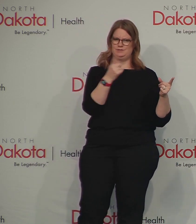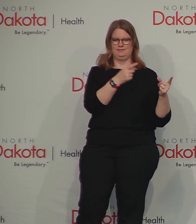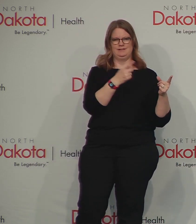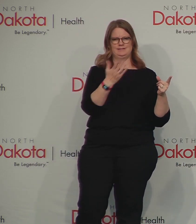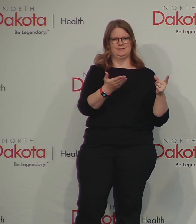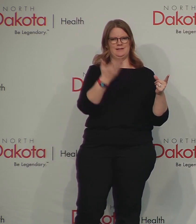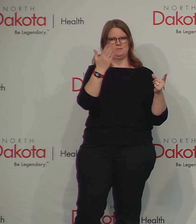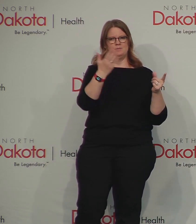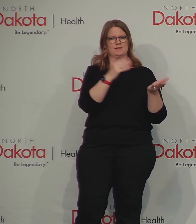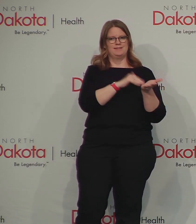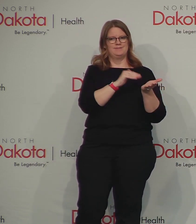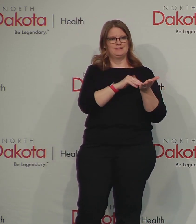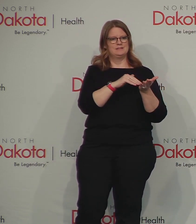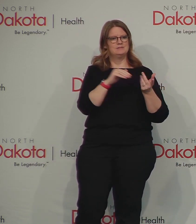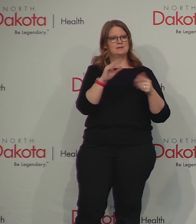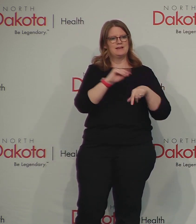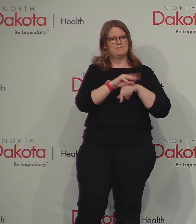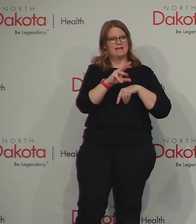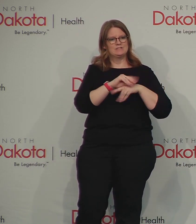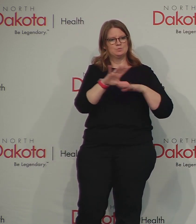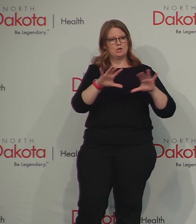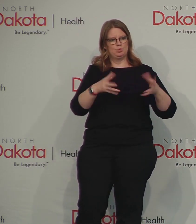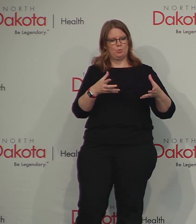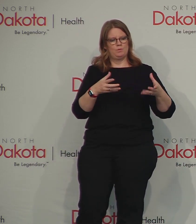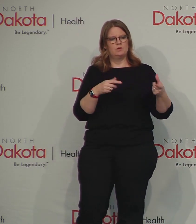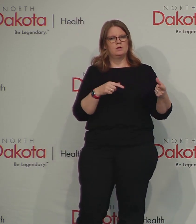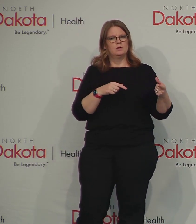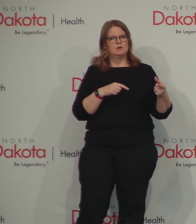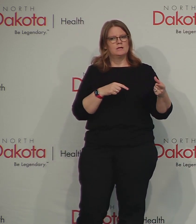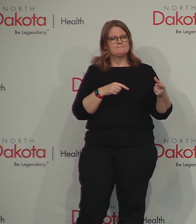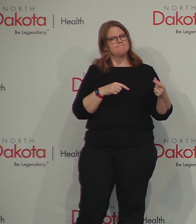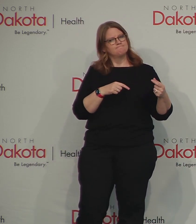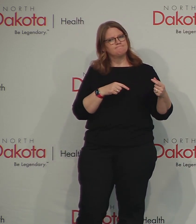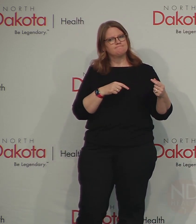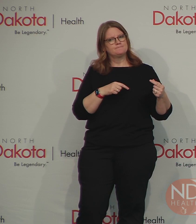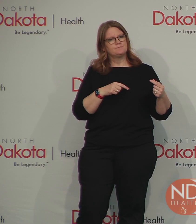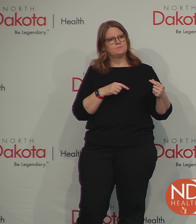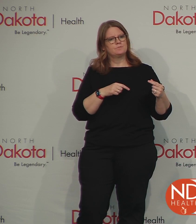come up with our physician advisory group. And